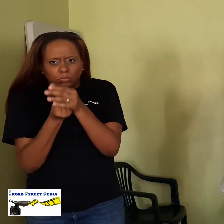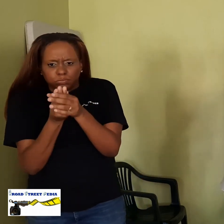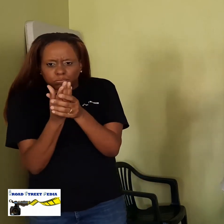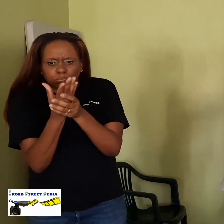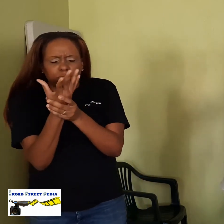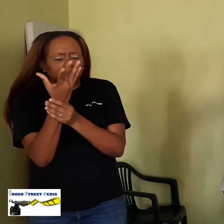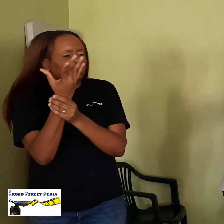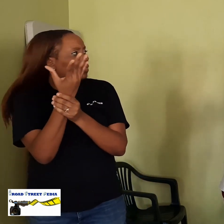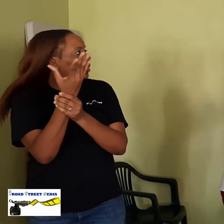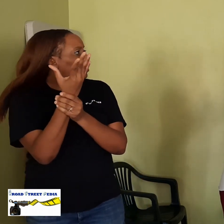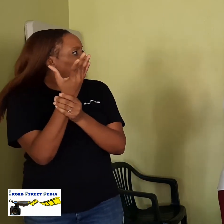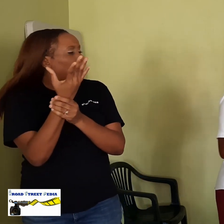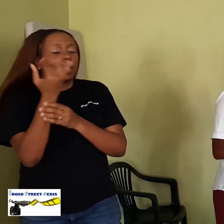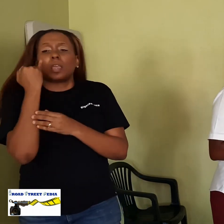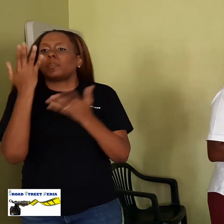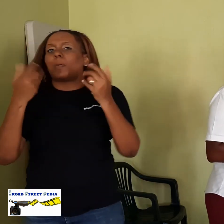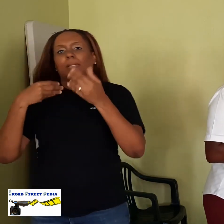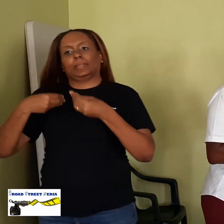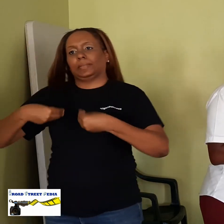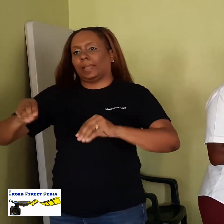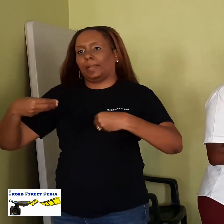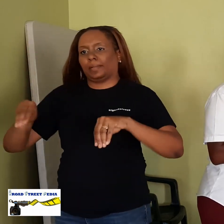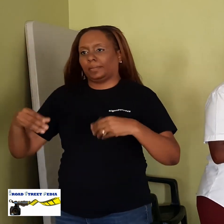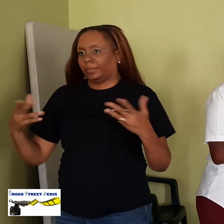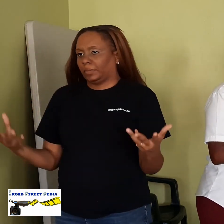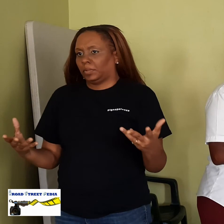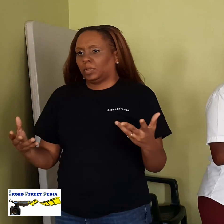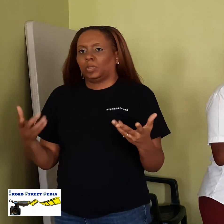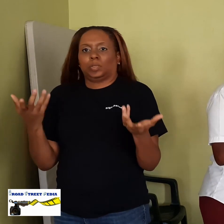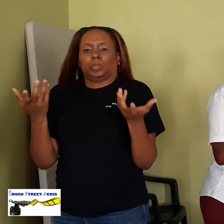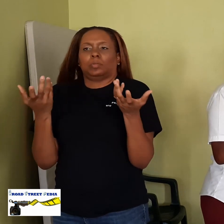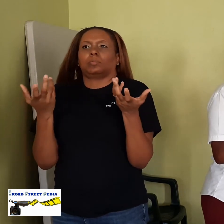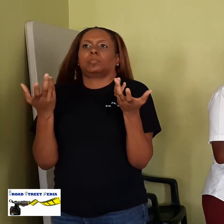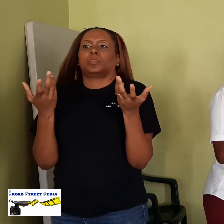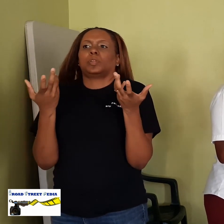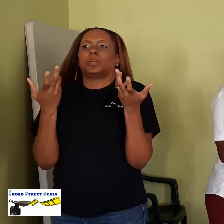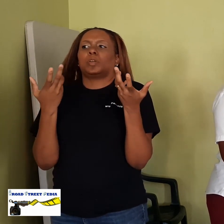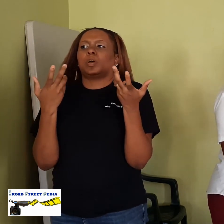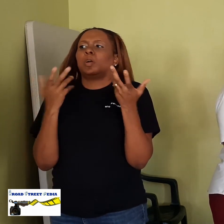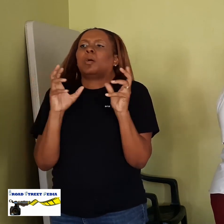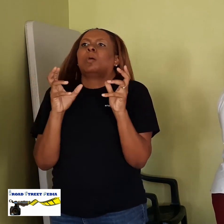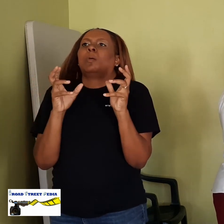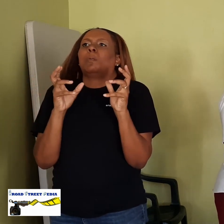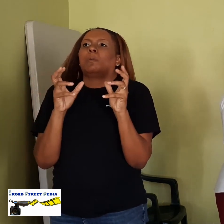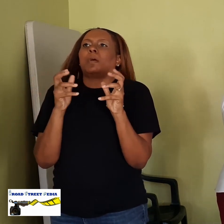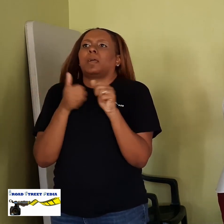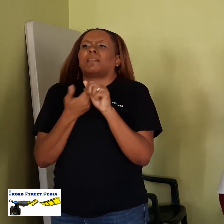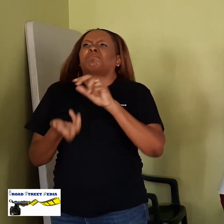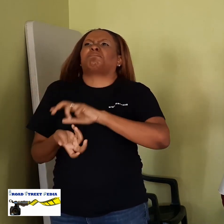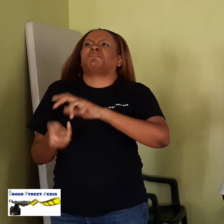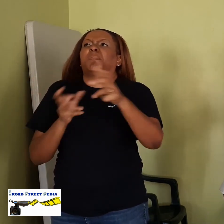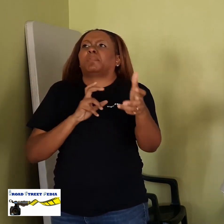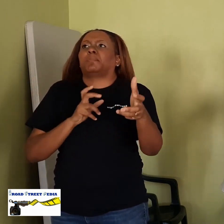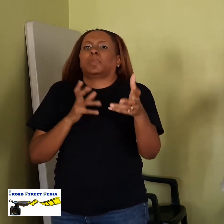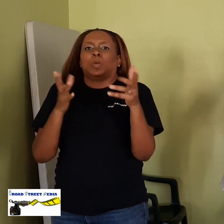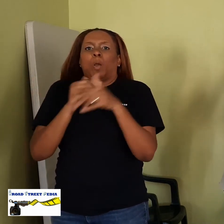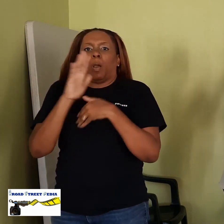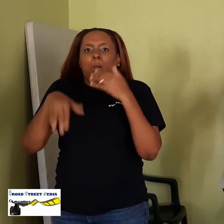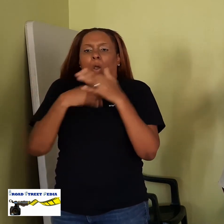for marketable purposes, you don't want to punch the tuber. You want it to remain intact. You want it to